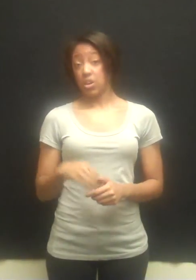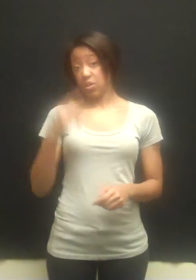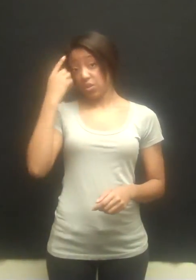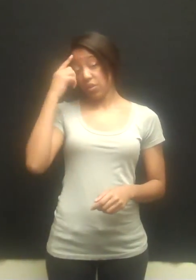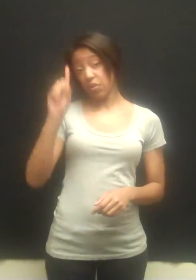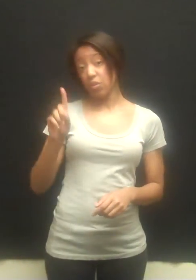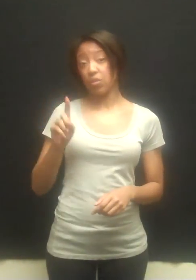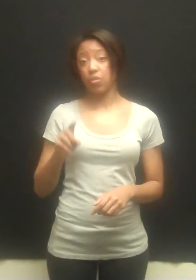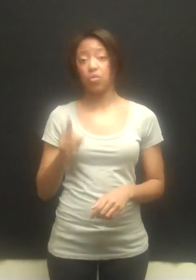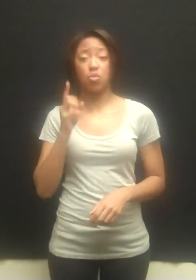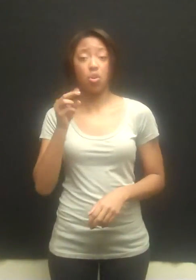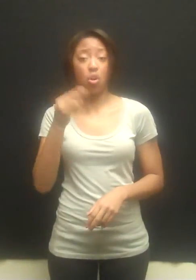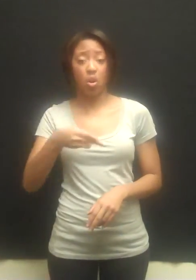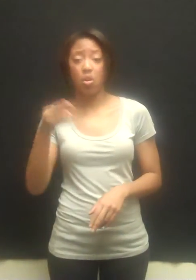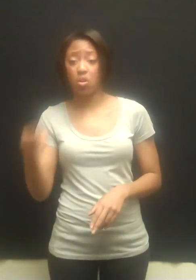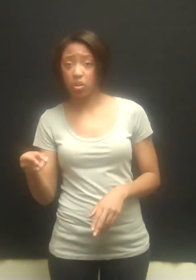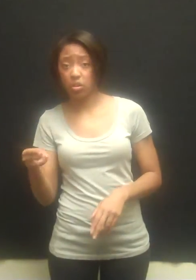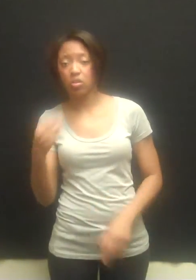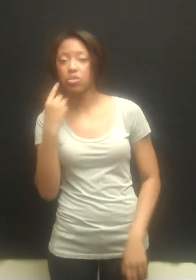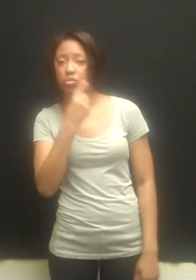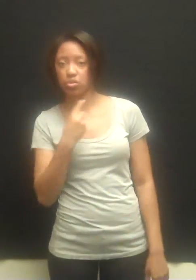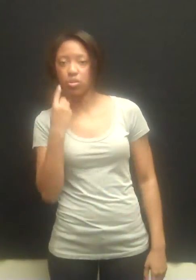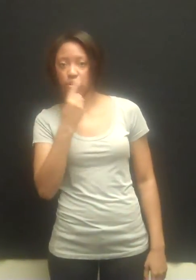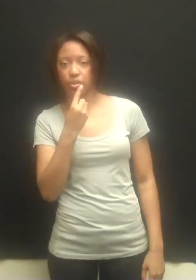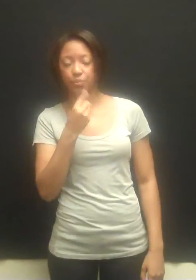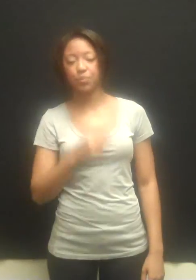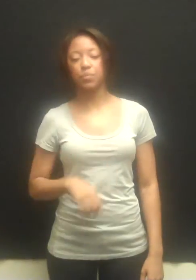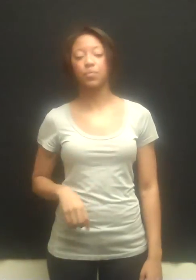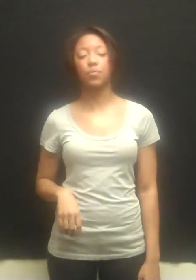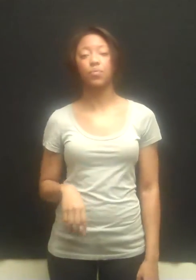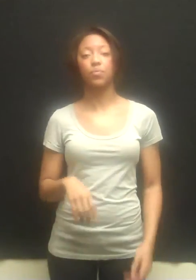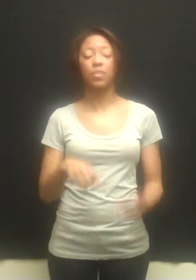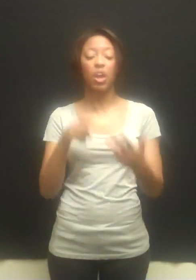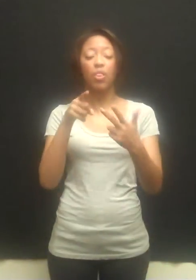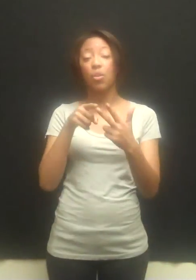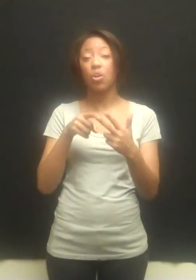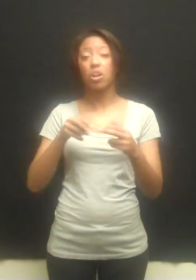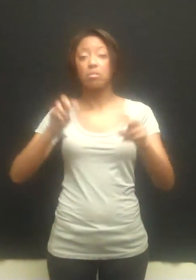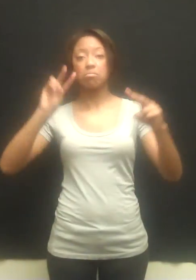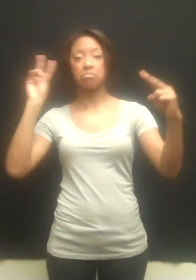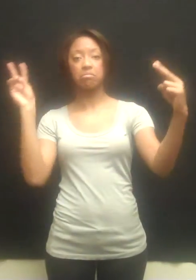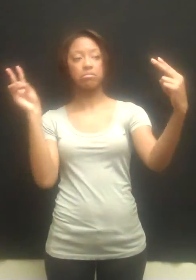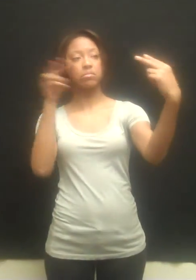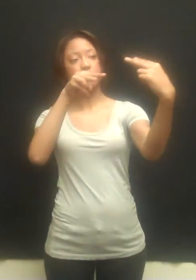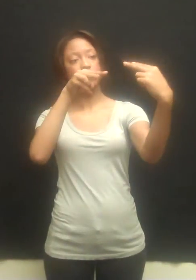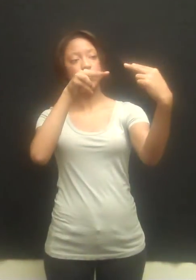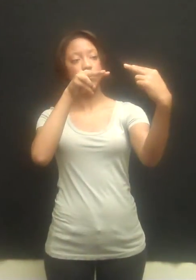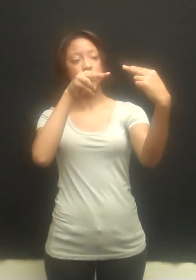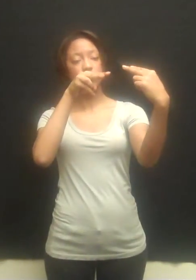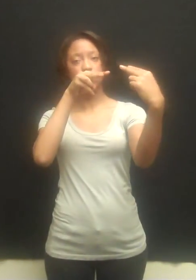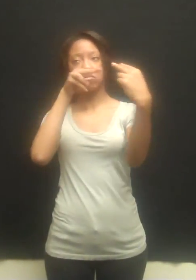And third, maintain eye contact with the individual. Don't look around the room as you're speaking, but look directly at the person.